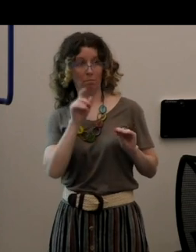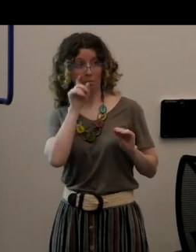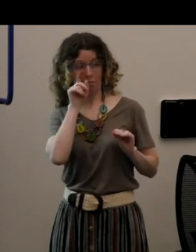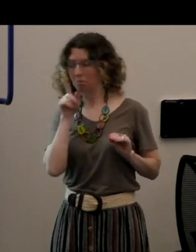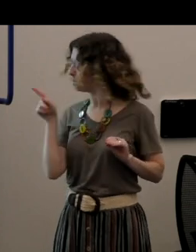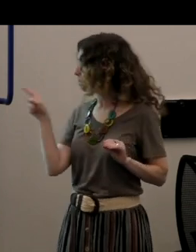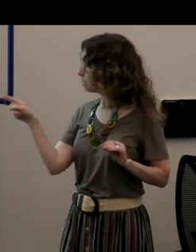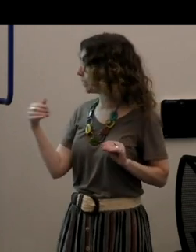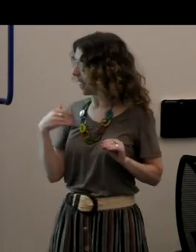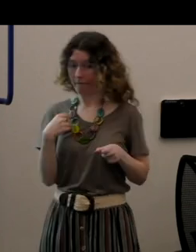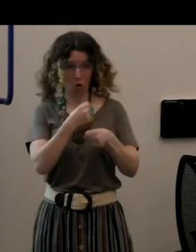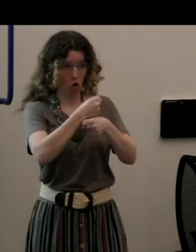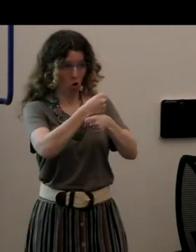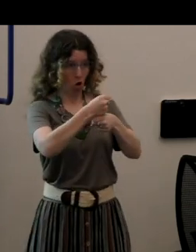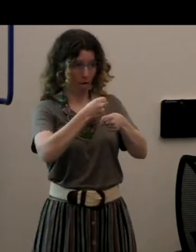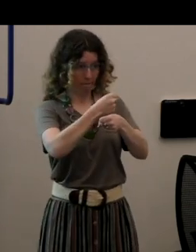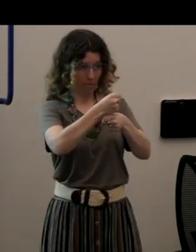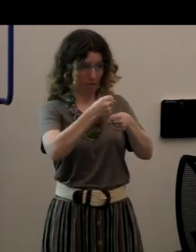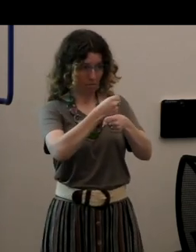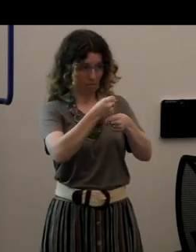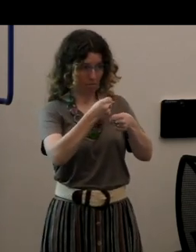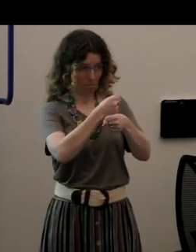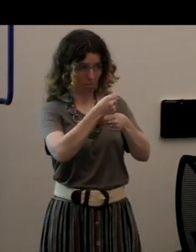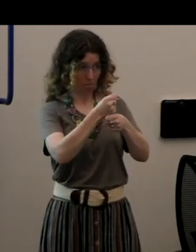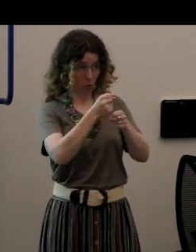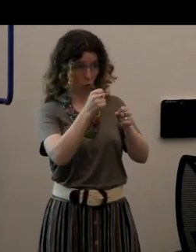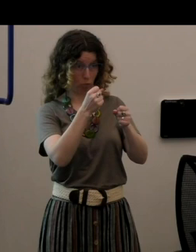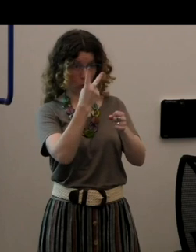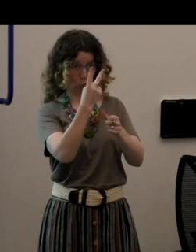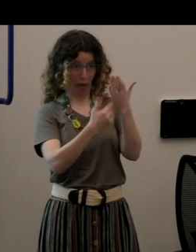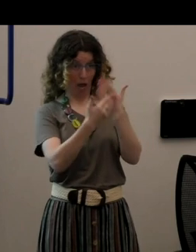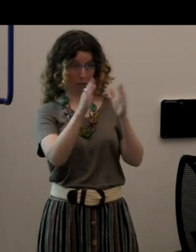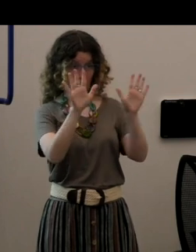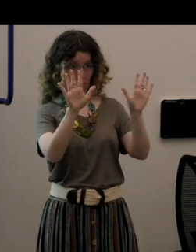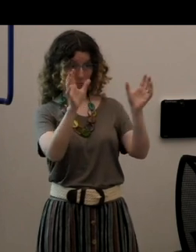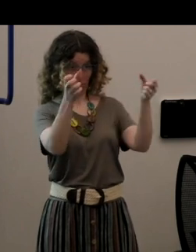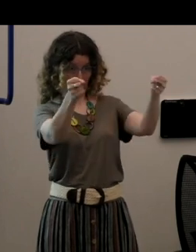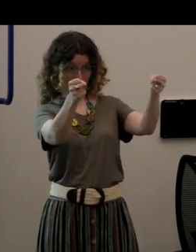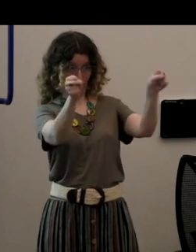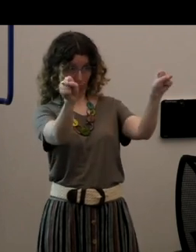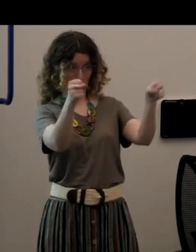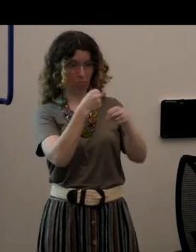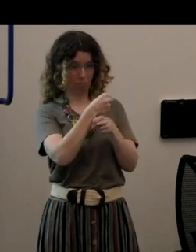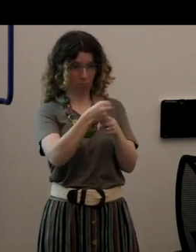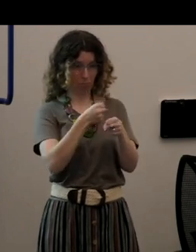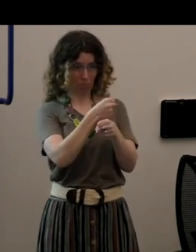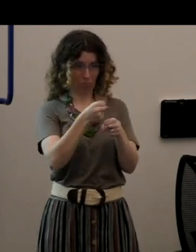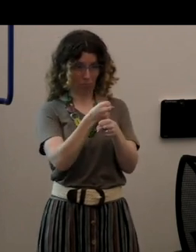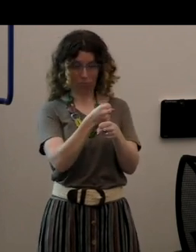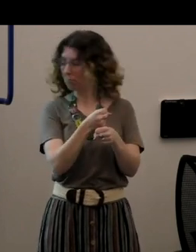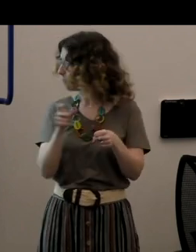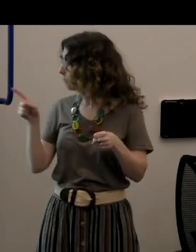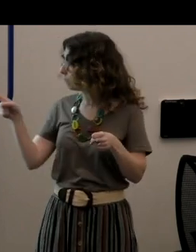the movement of that sign. So coffee, the top hand, the dominant hand, rotates in a circle, okay?